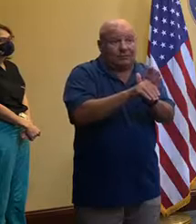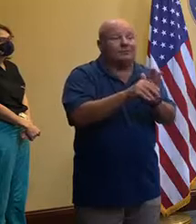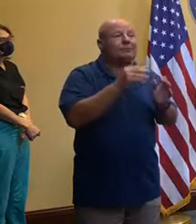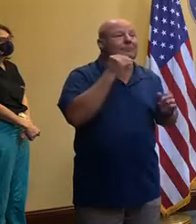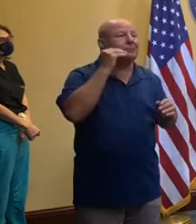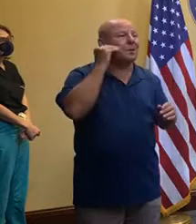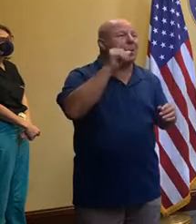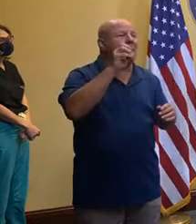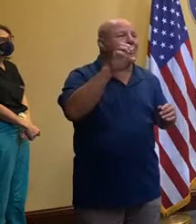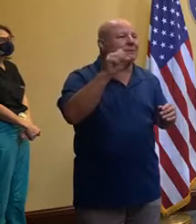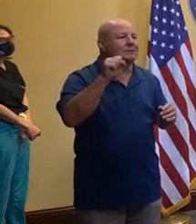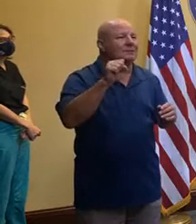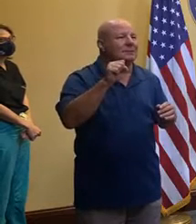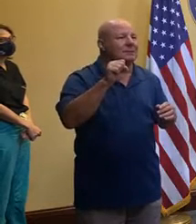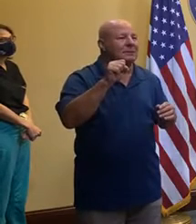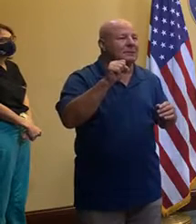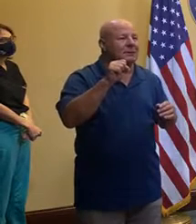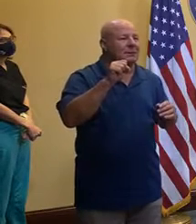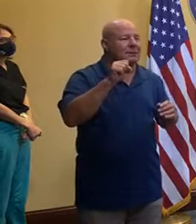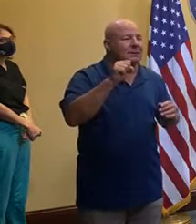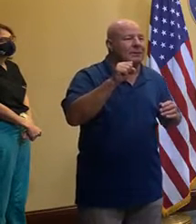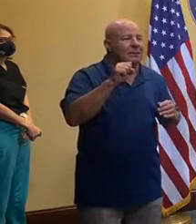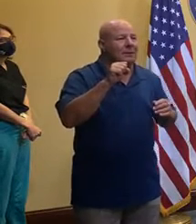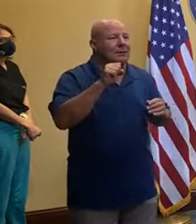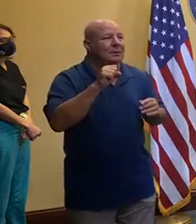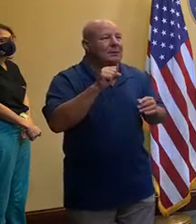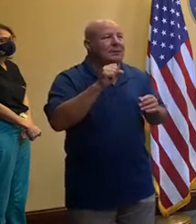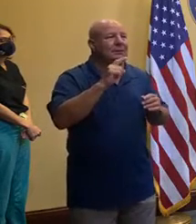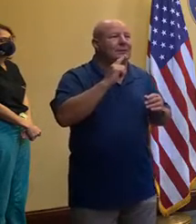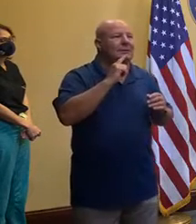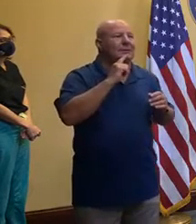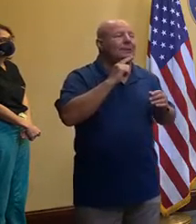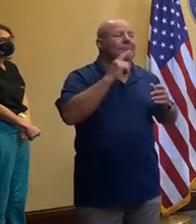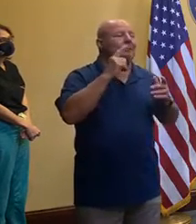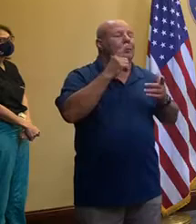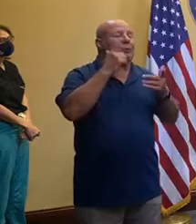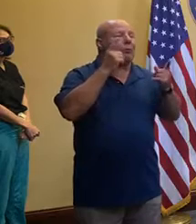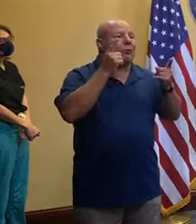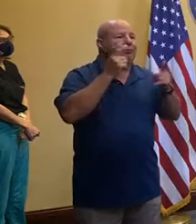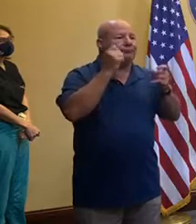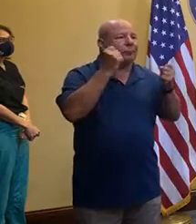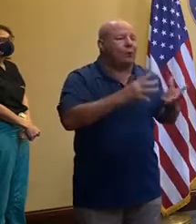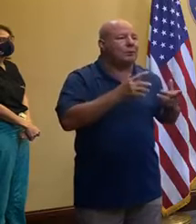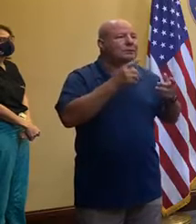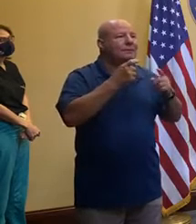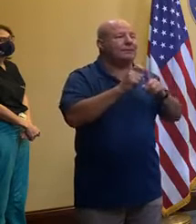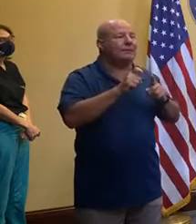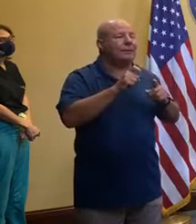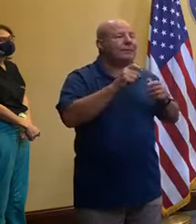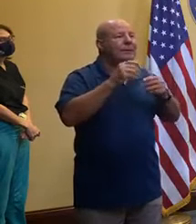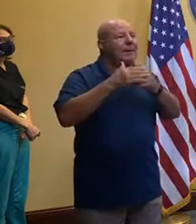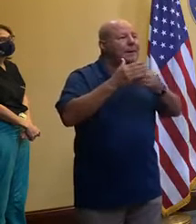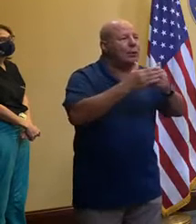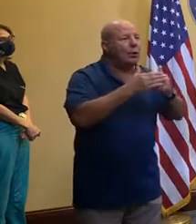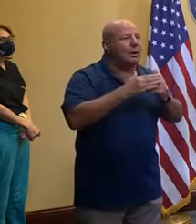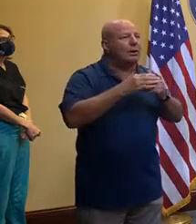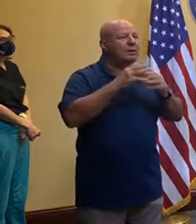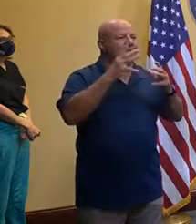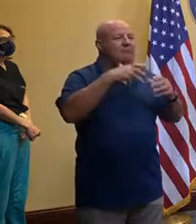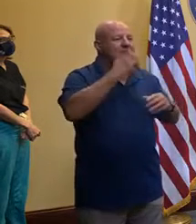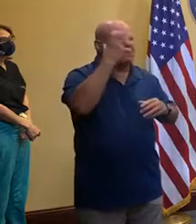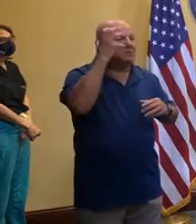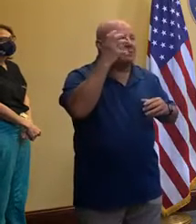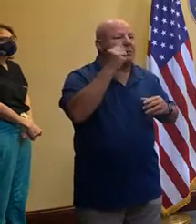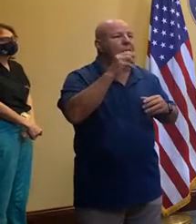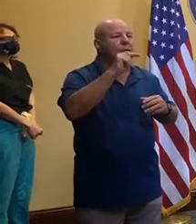and motives are either feuds, neighborhood feuds, or narcotics. This year, you're seeing road rages that